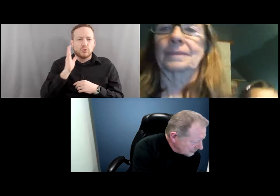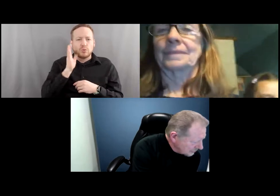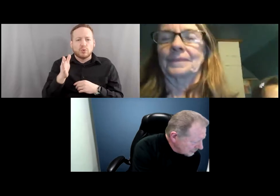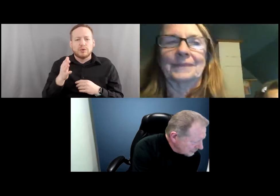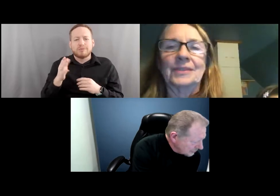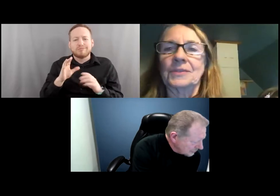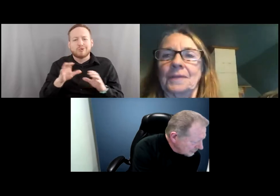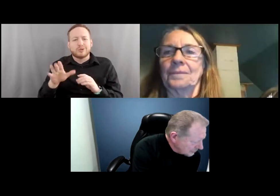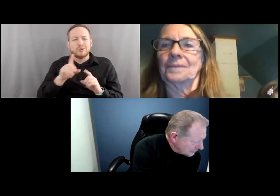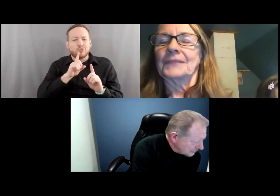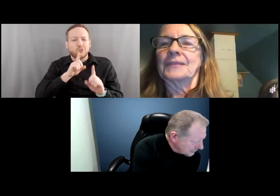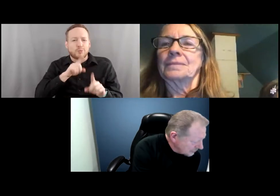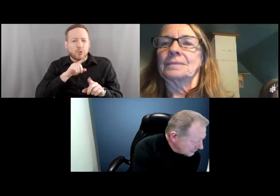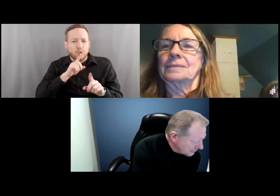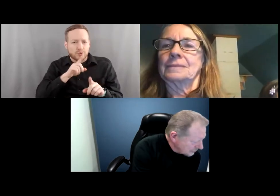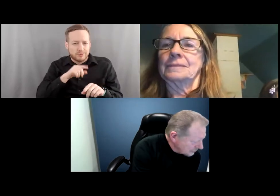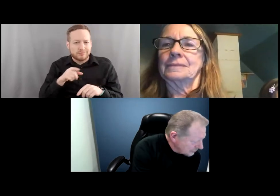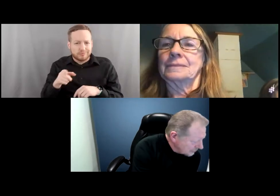Oh God, that's okay.